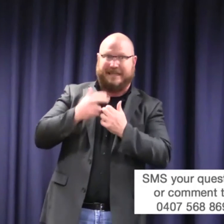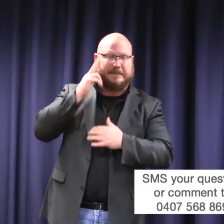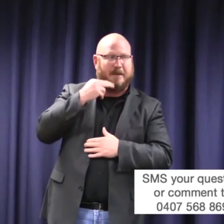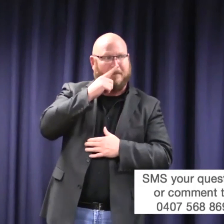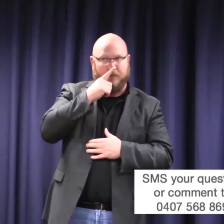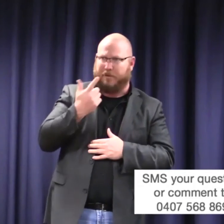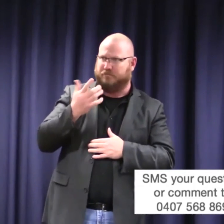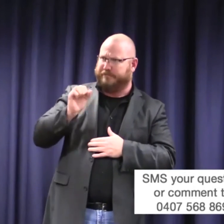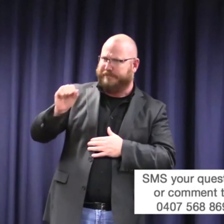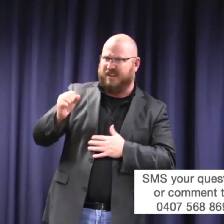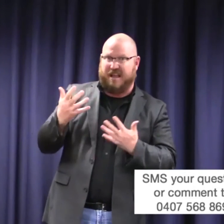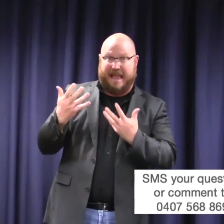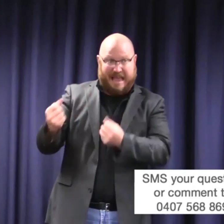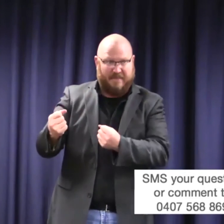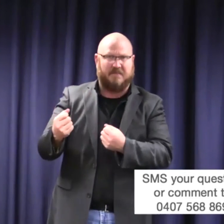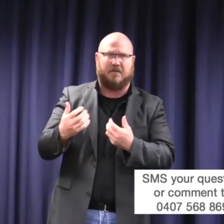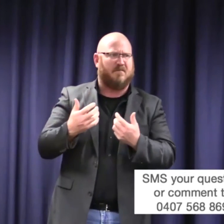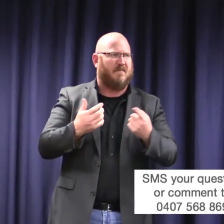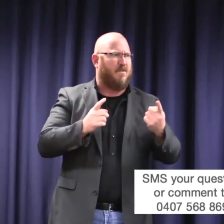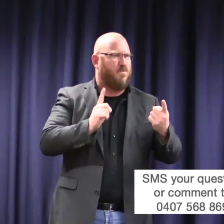need a variation of responses, you know.